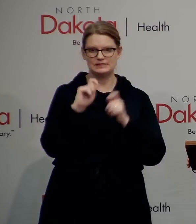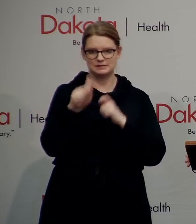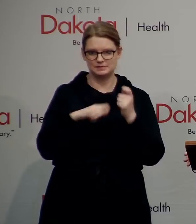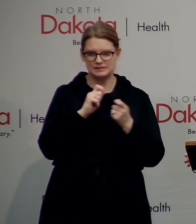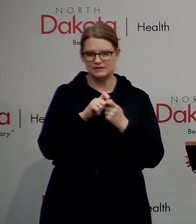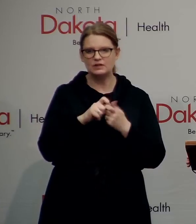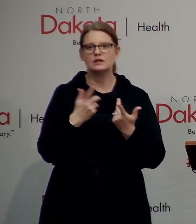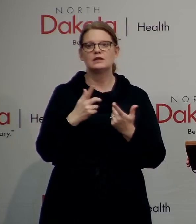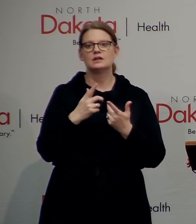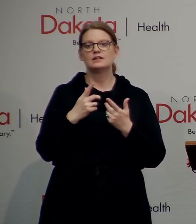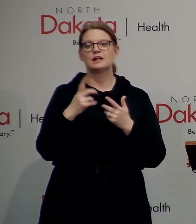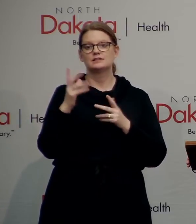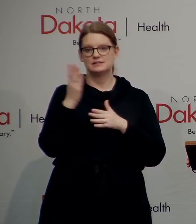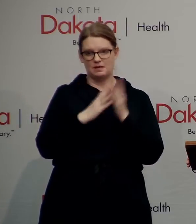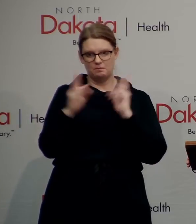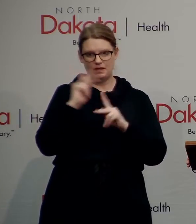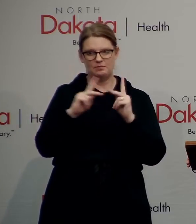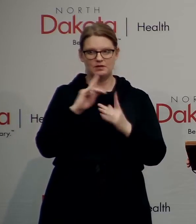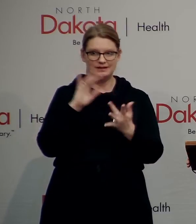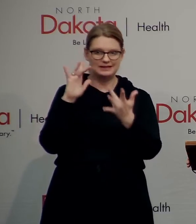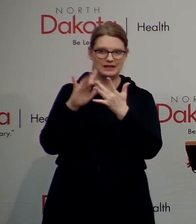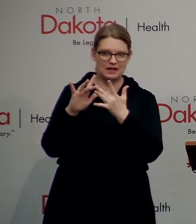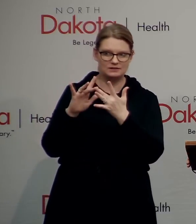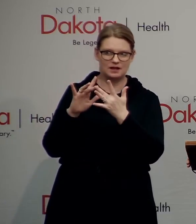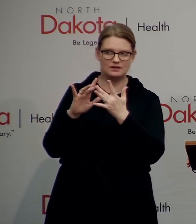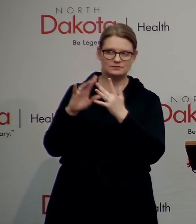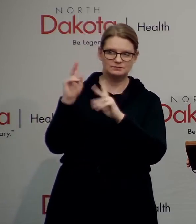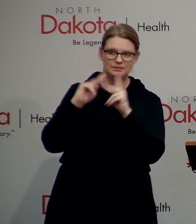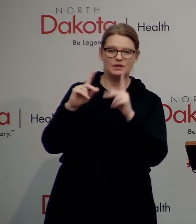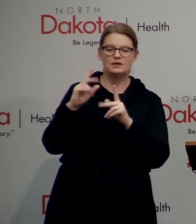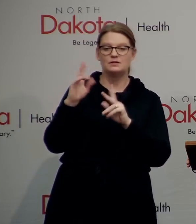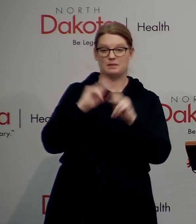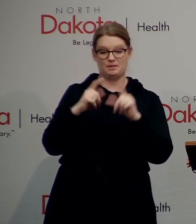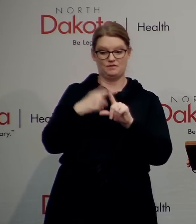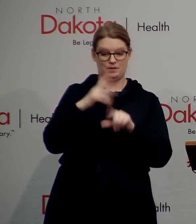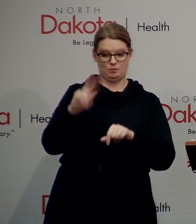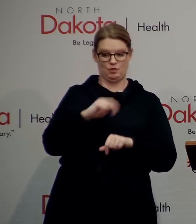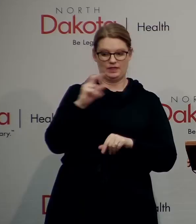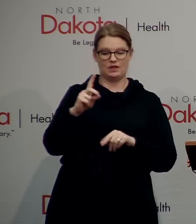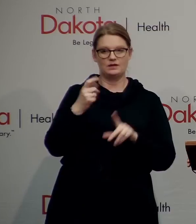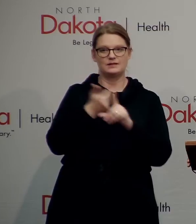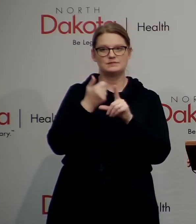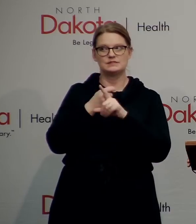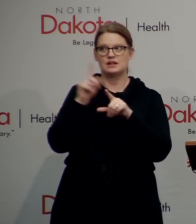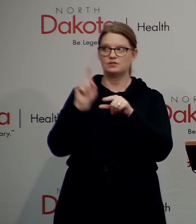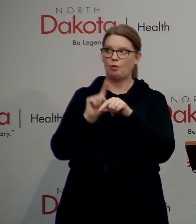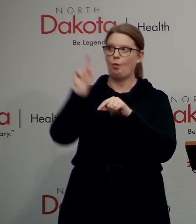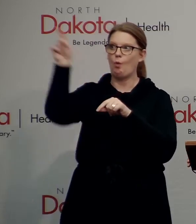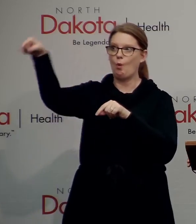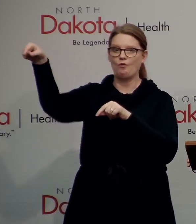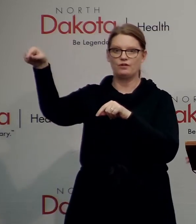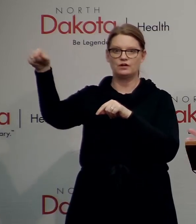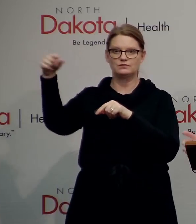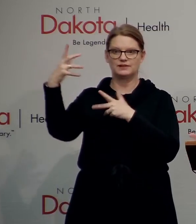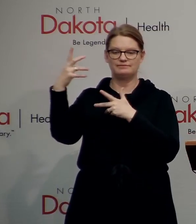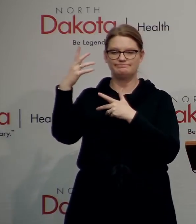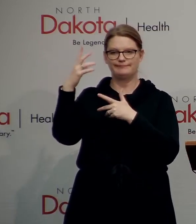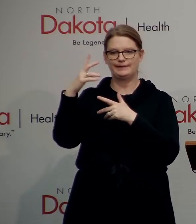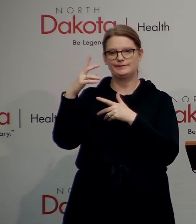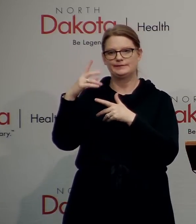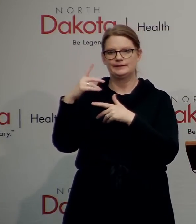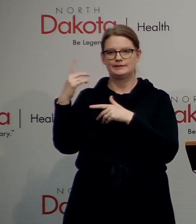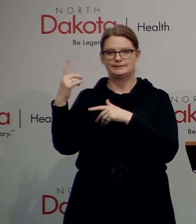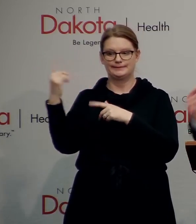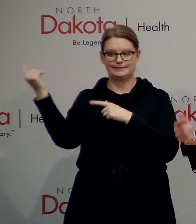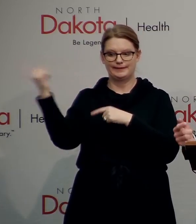reach out to our office about individuals from North Dakota who are overseas and unable to return to the U.S. It was an option